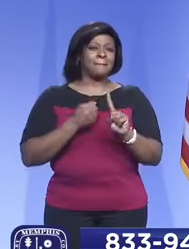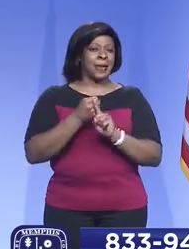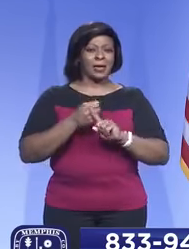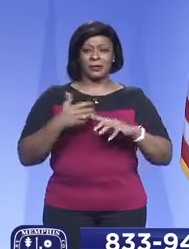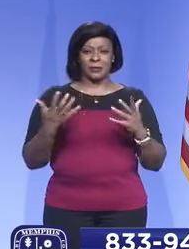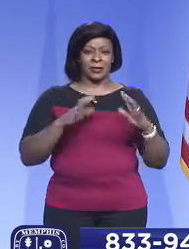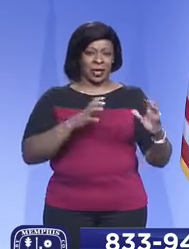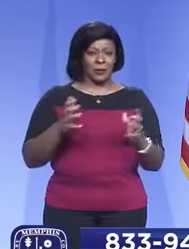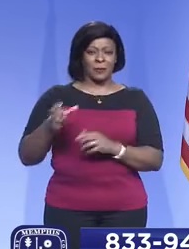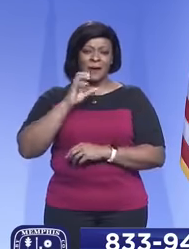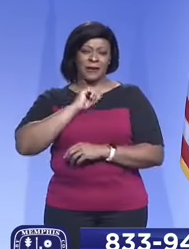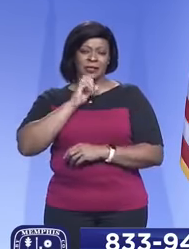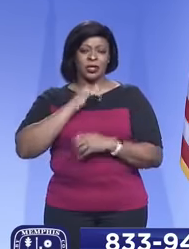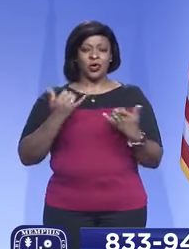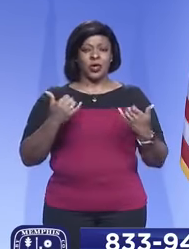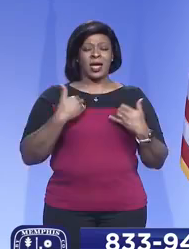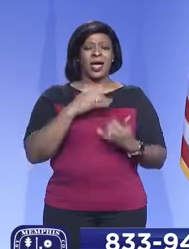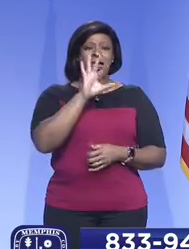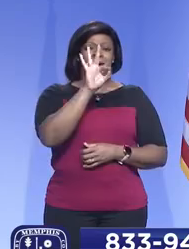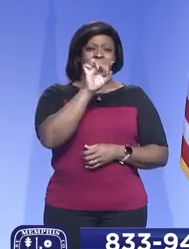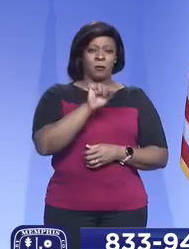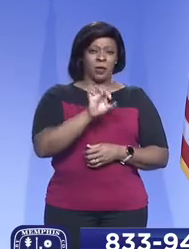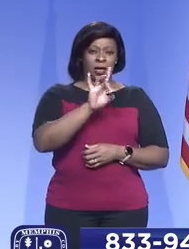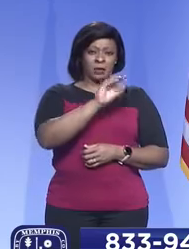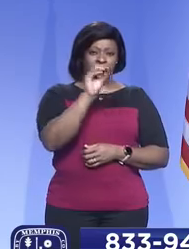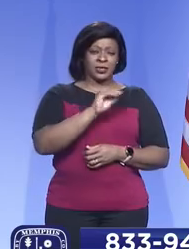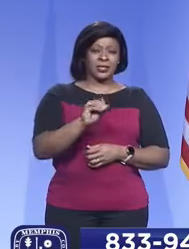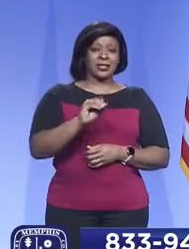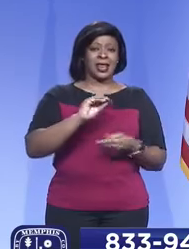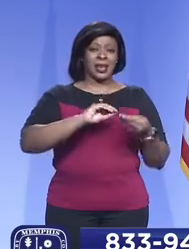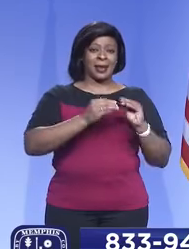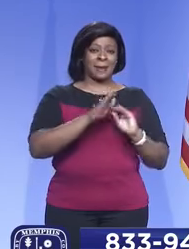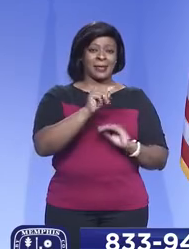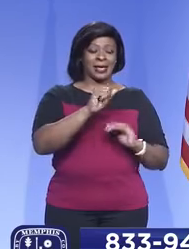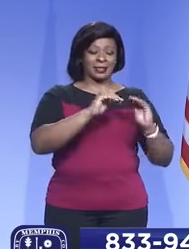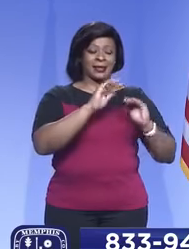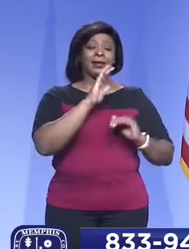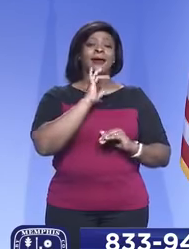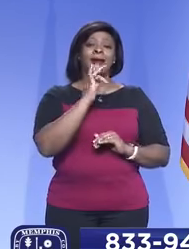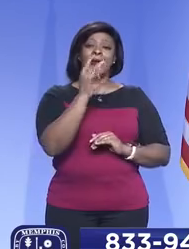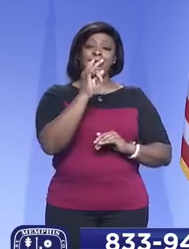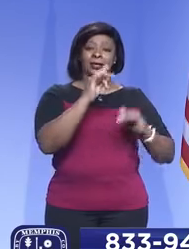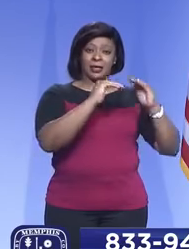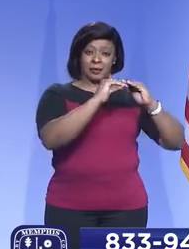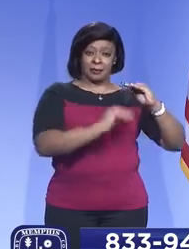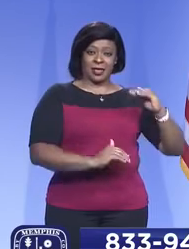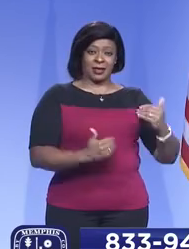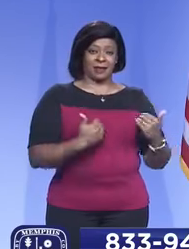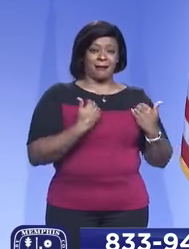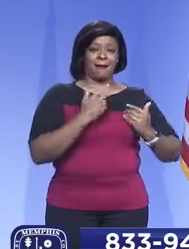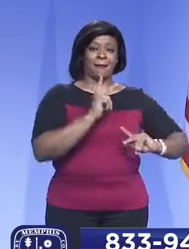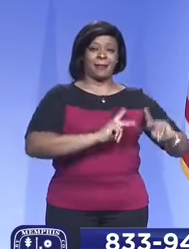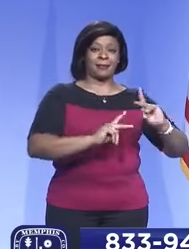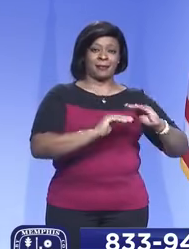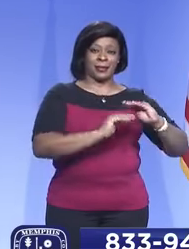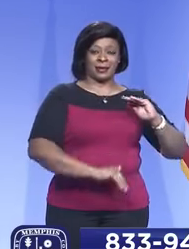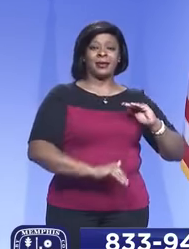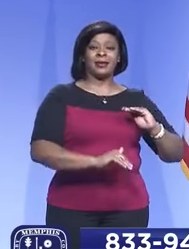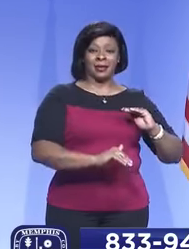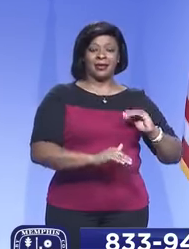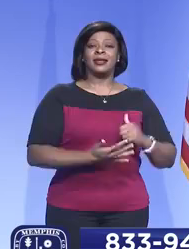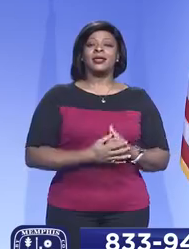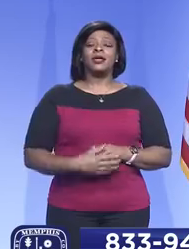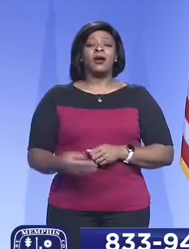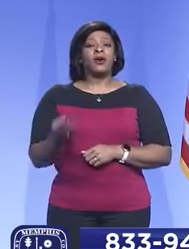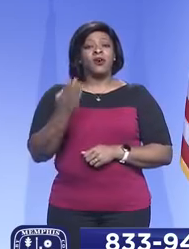So at the current time, we have 9.8% of our cases in young people under the age of 18. We have